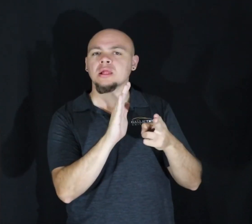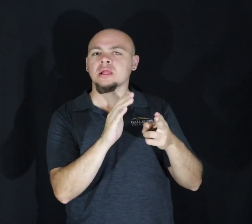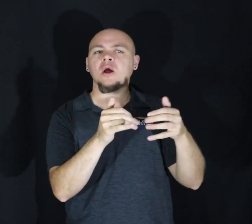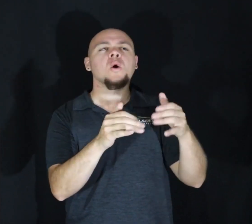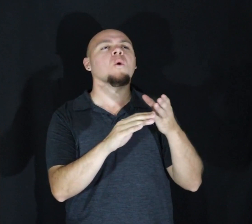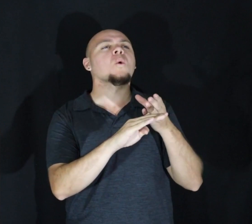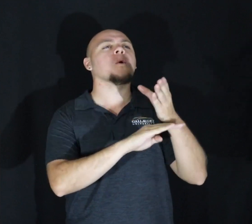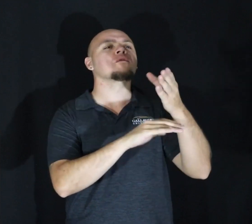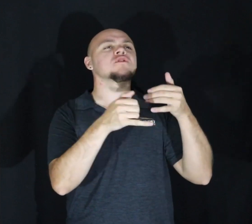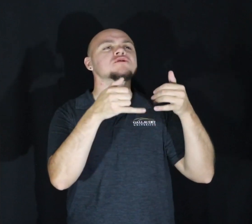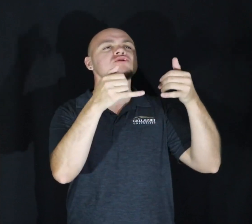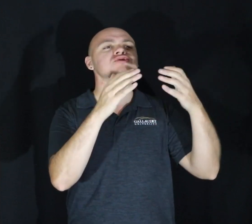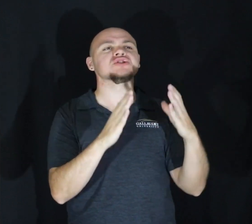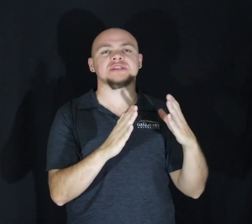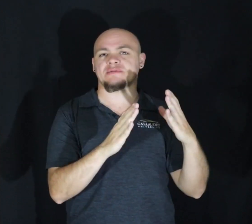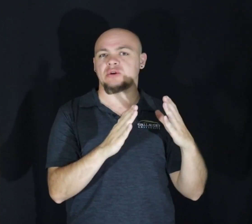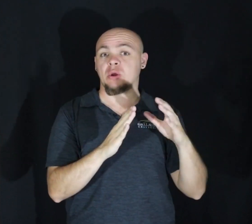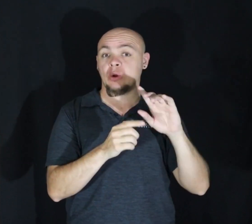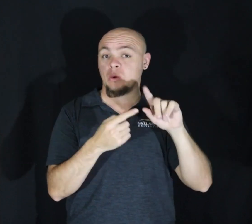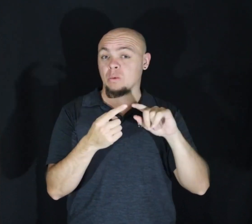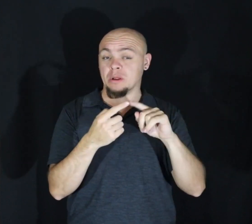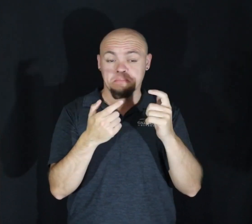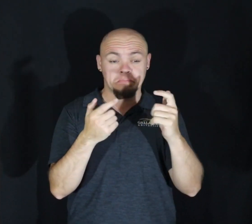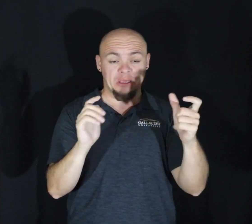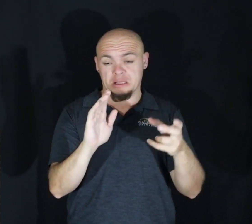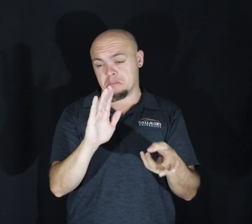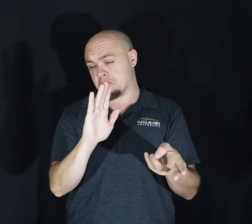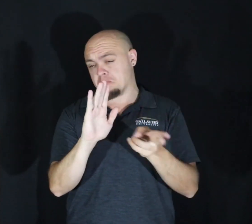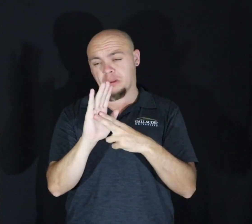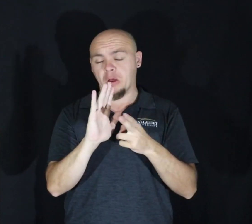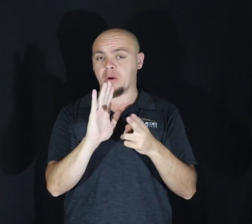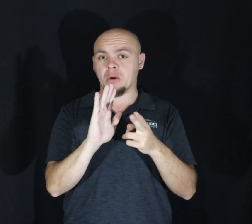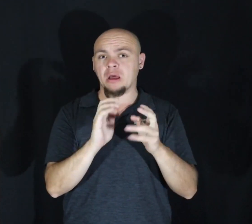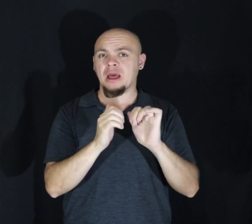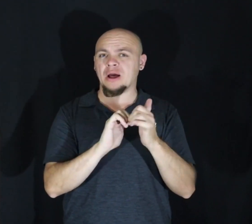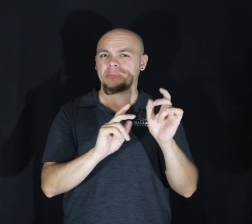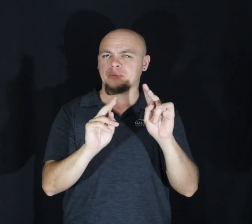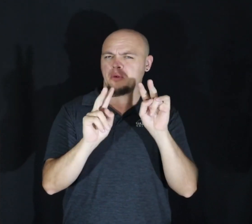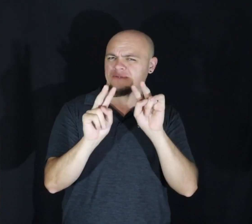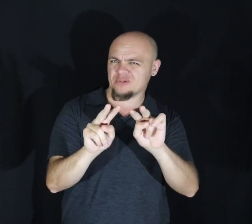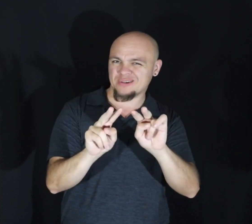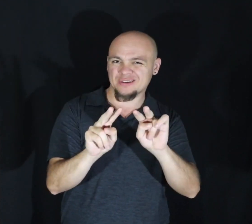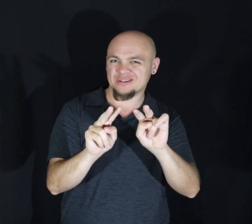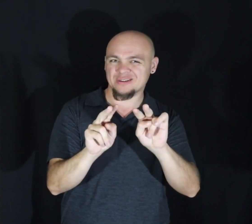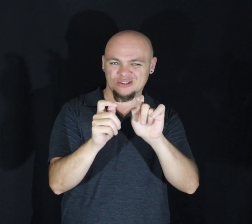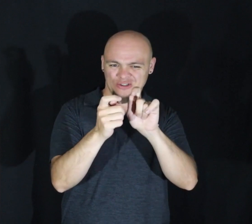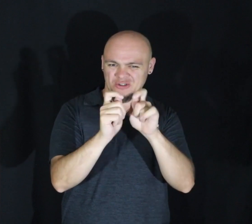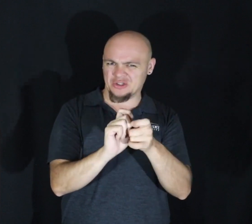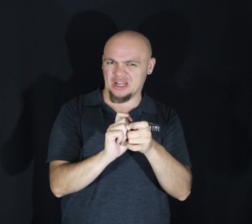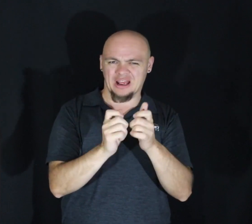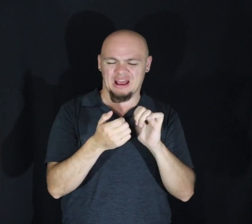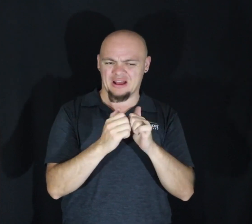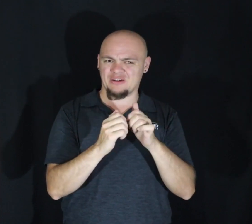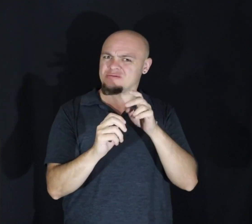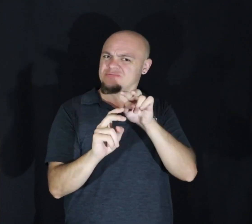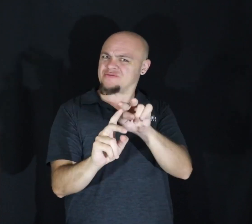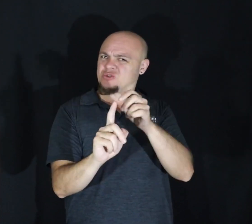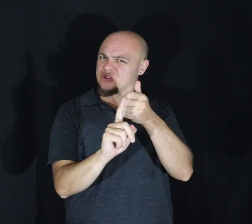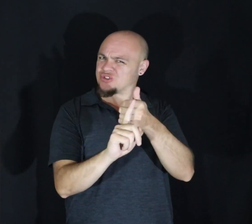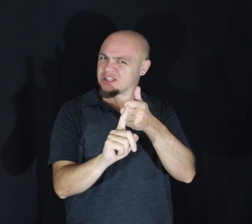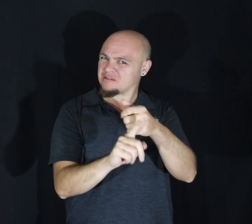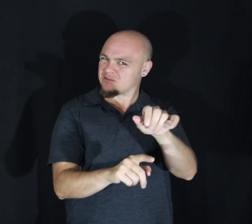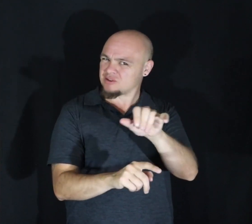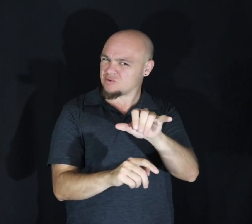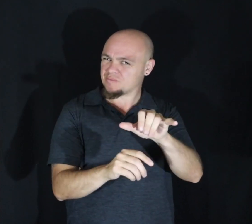you, it can totally change how you see yourself and how others see you too. The interesting thing about this exploration of